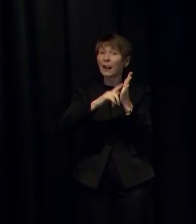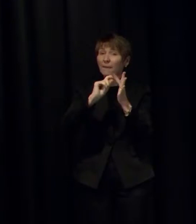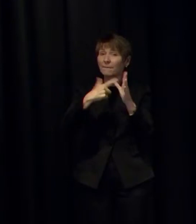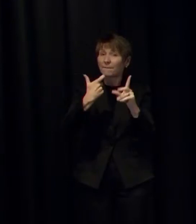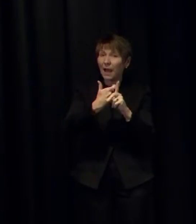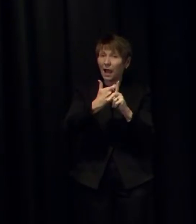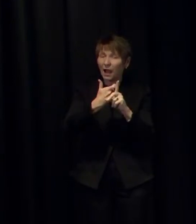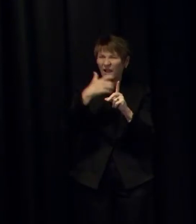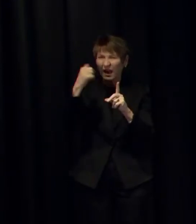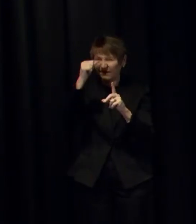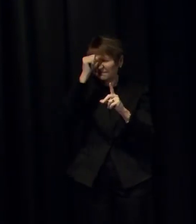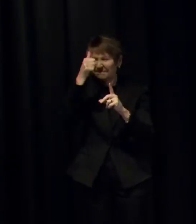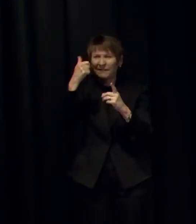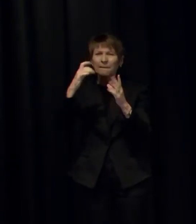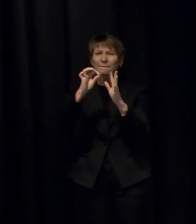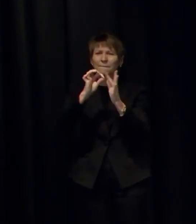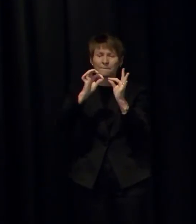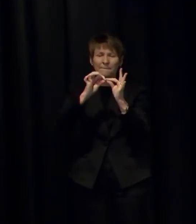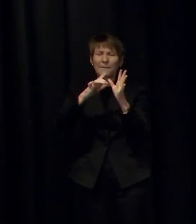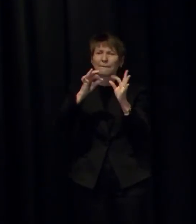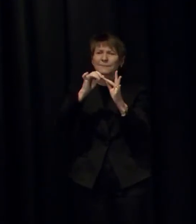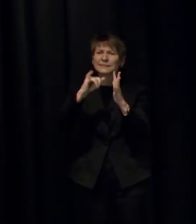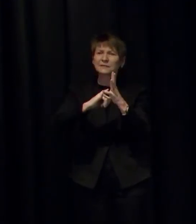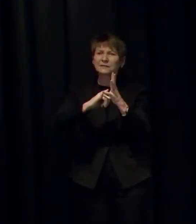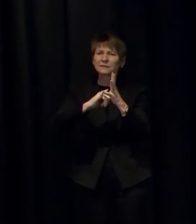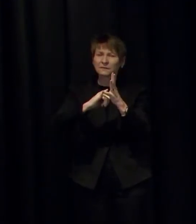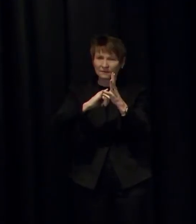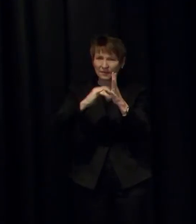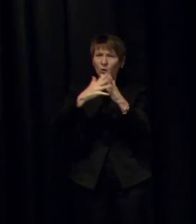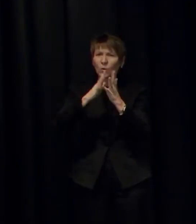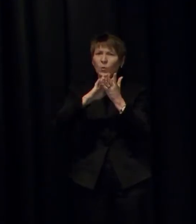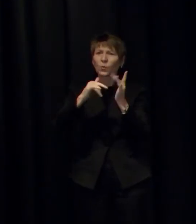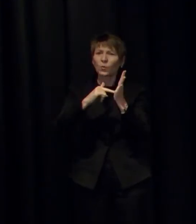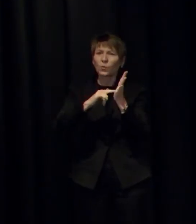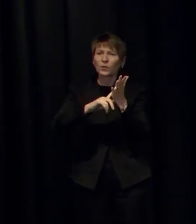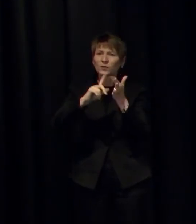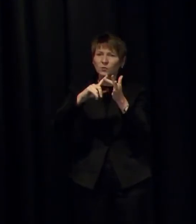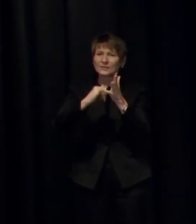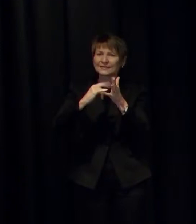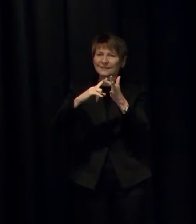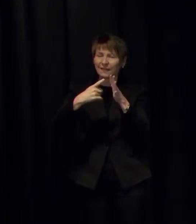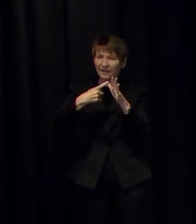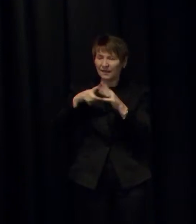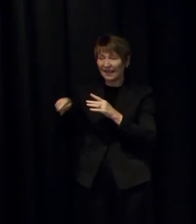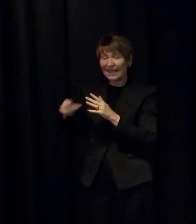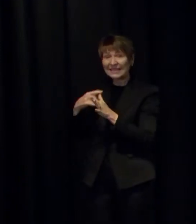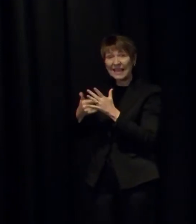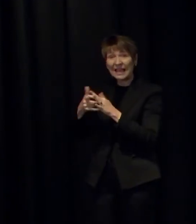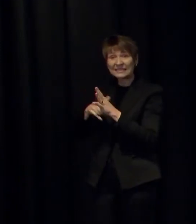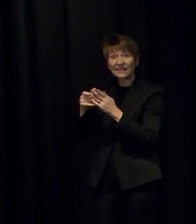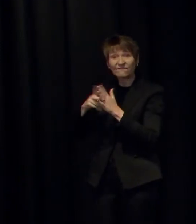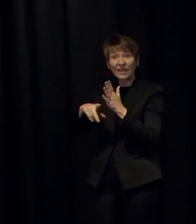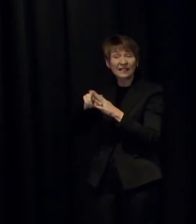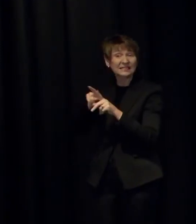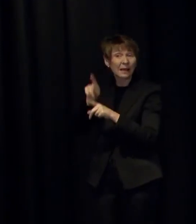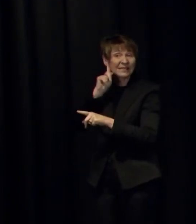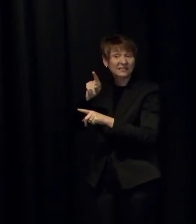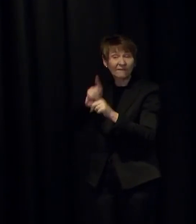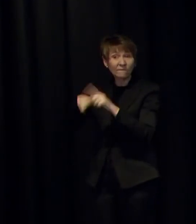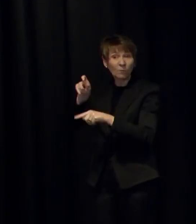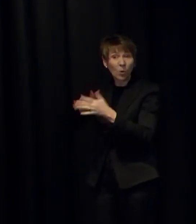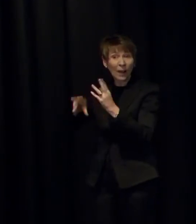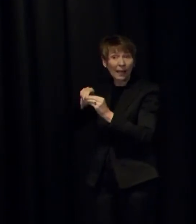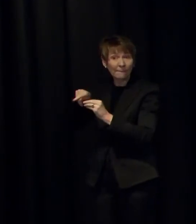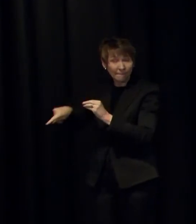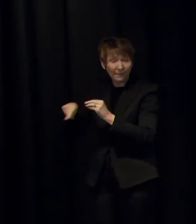Temple in Whittlesea, Melbourne Demons at Casey Fields, East Reservoir Senior Citizens Centre